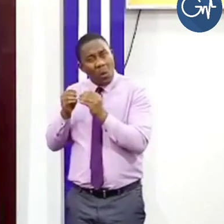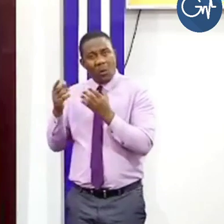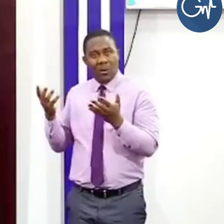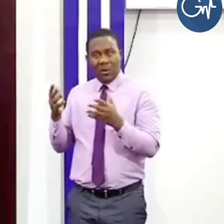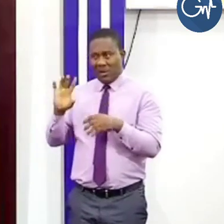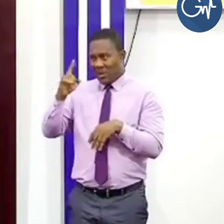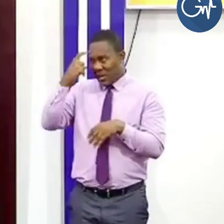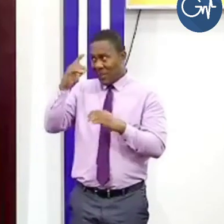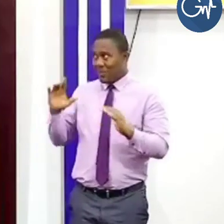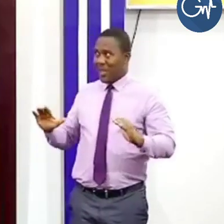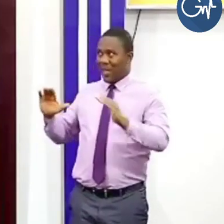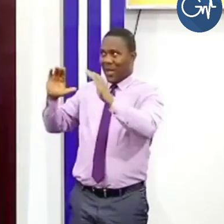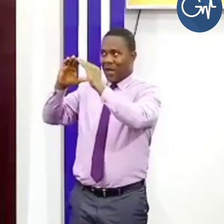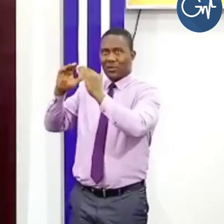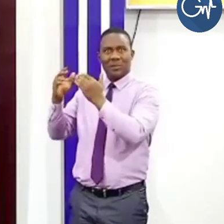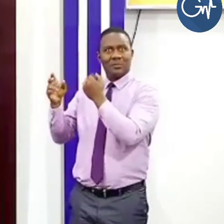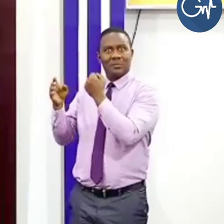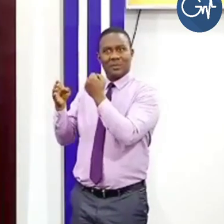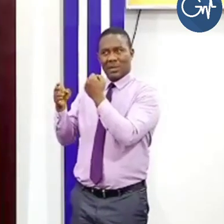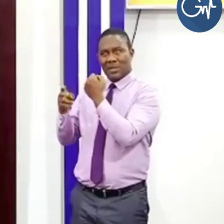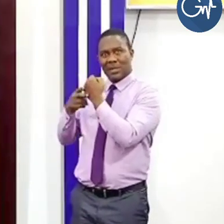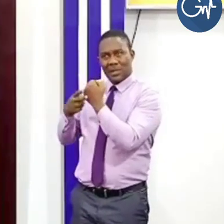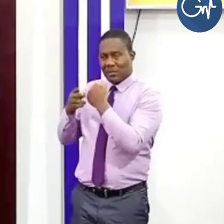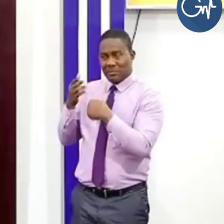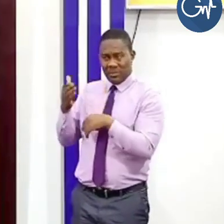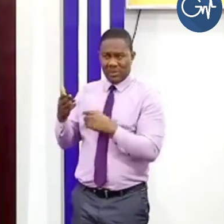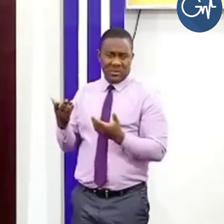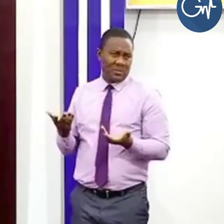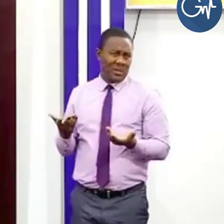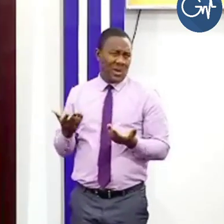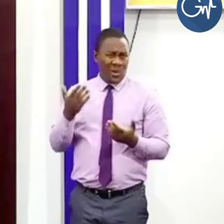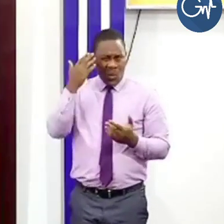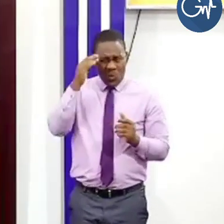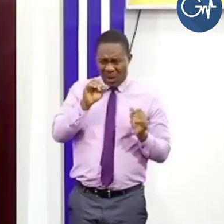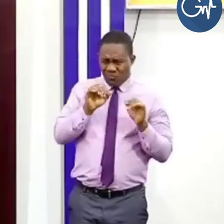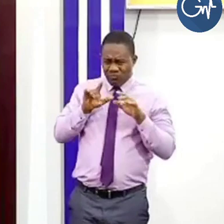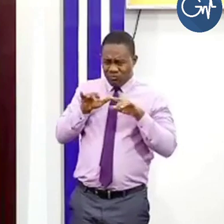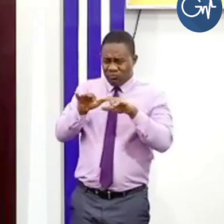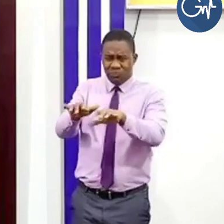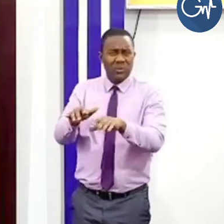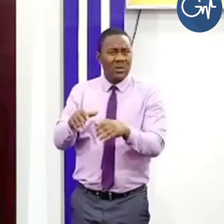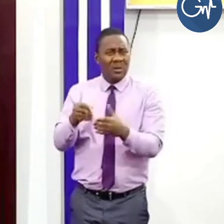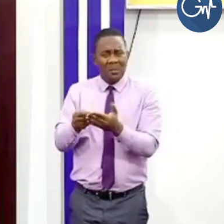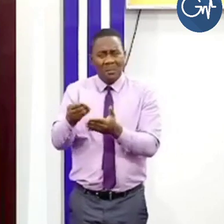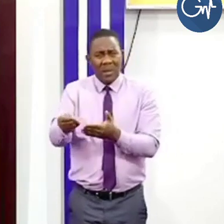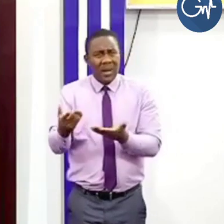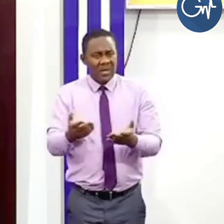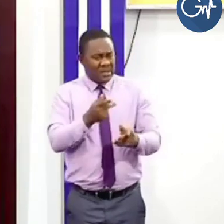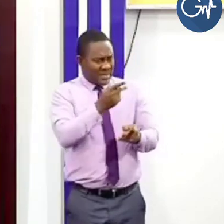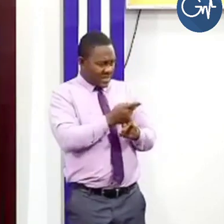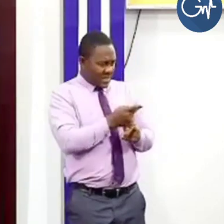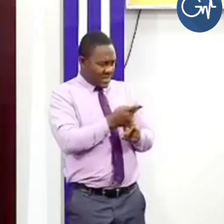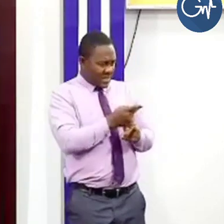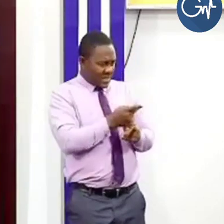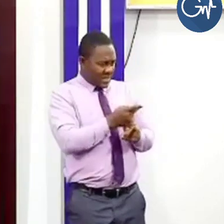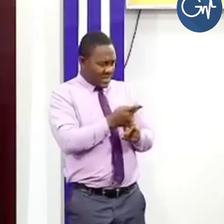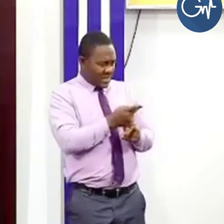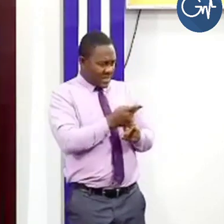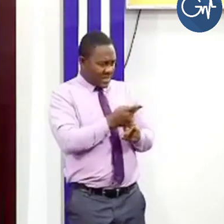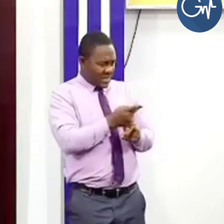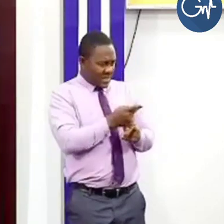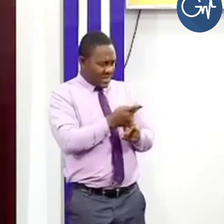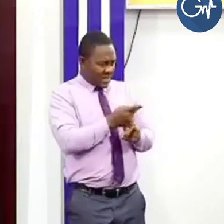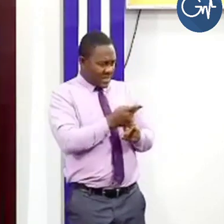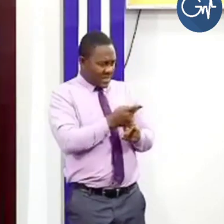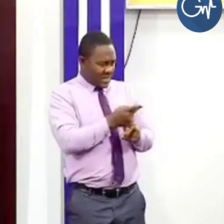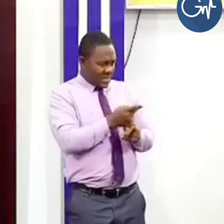to de bro ne one ne ye ne maso akosun ho ama apro asai a won san tiesika kesina